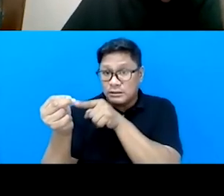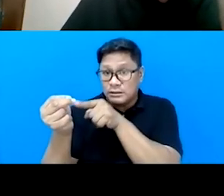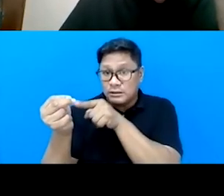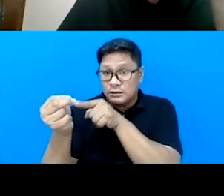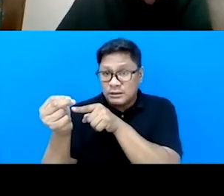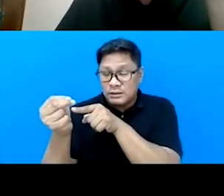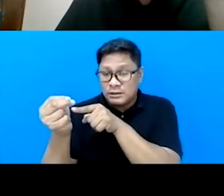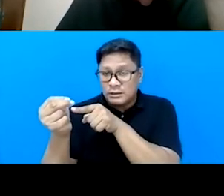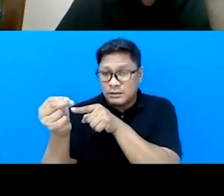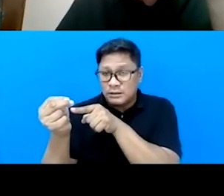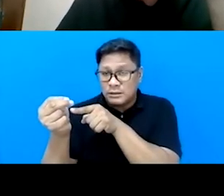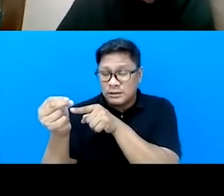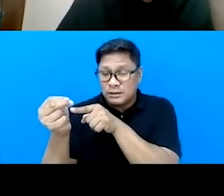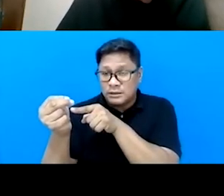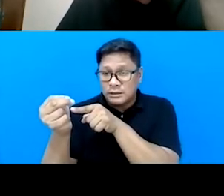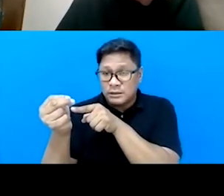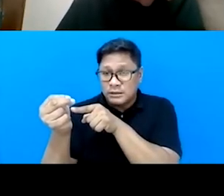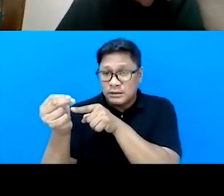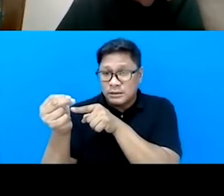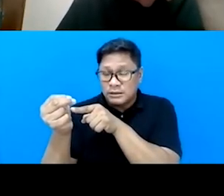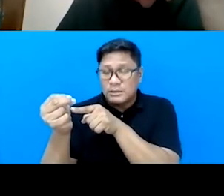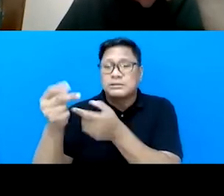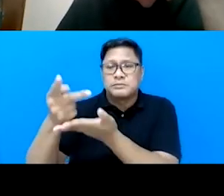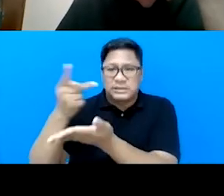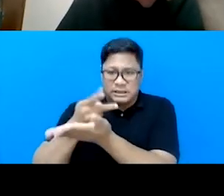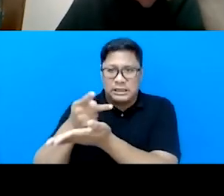is the predicate